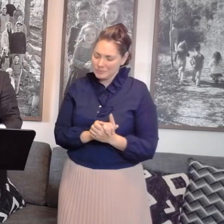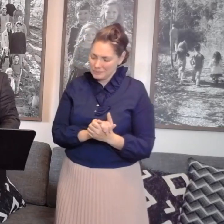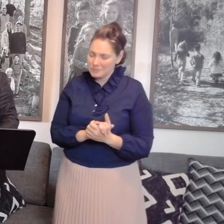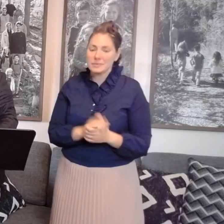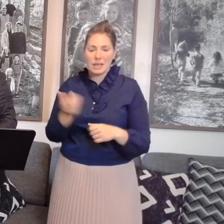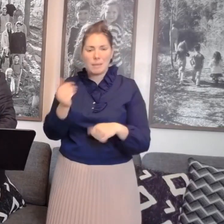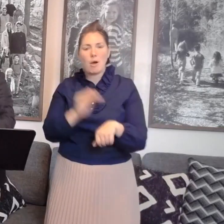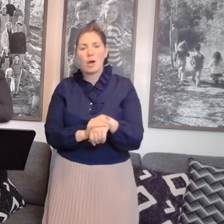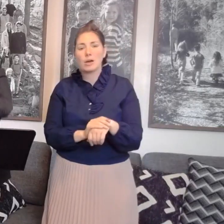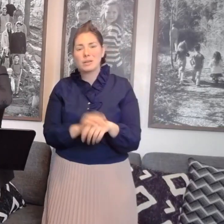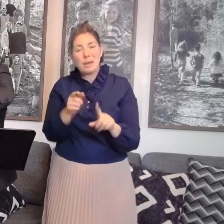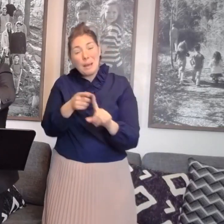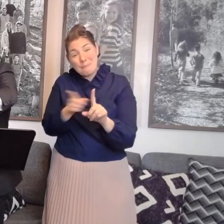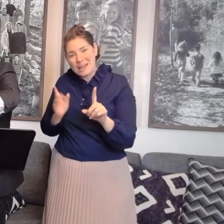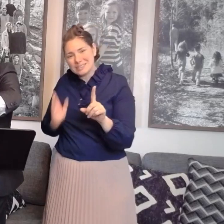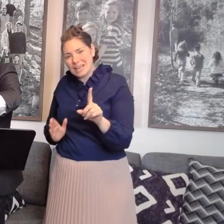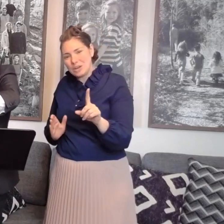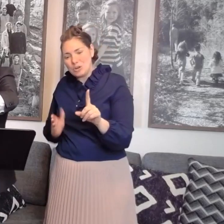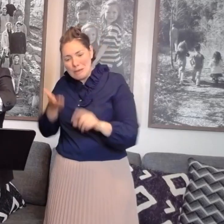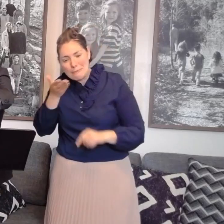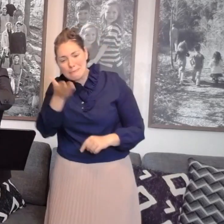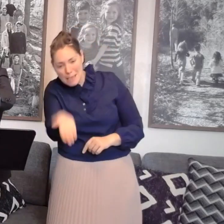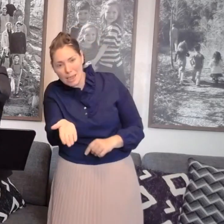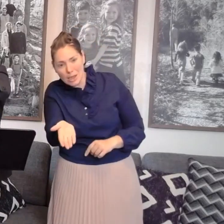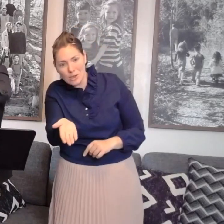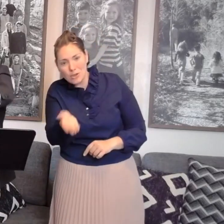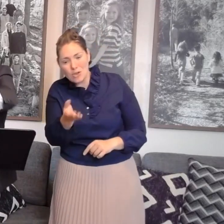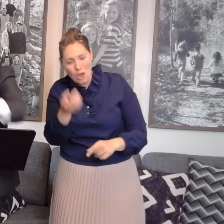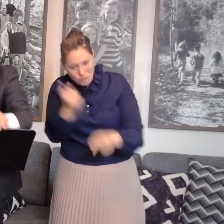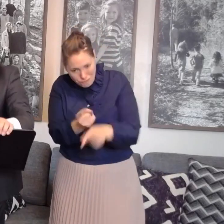Come on, backslider. Right where you're at.